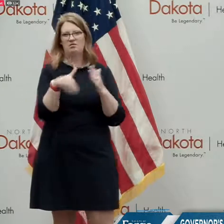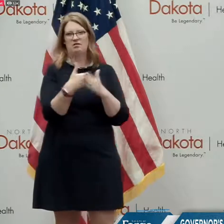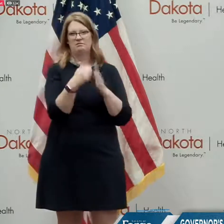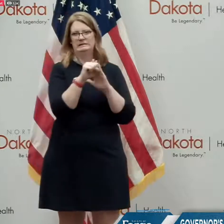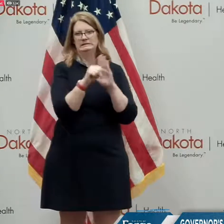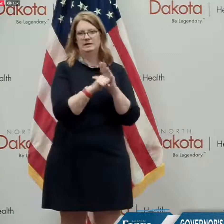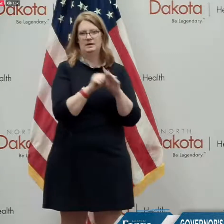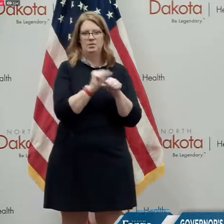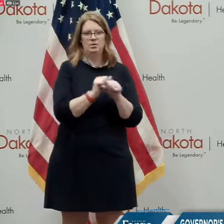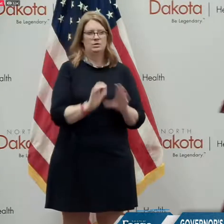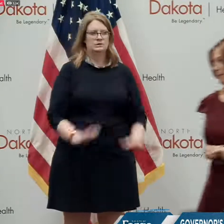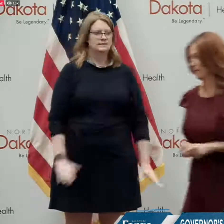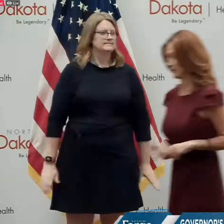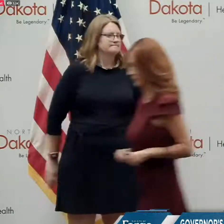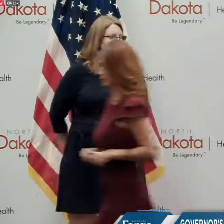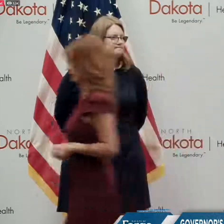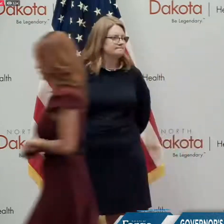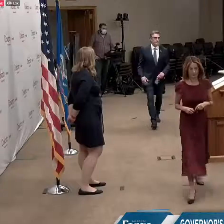Thank you.